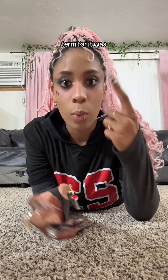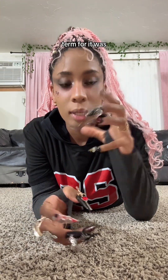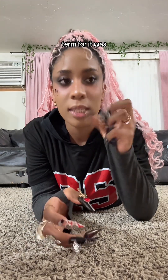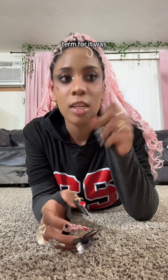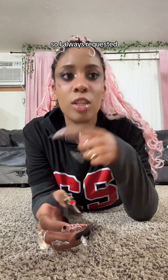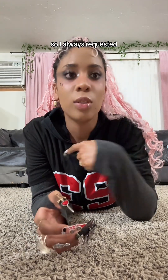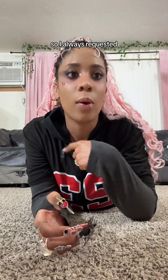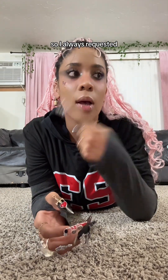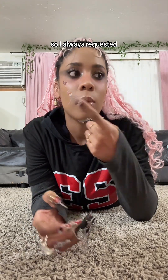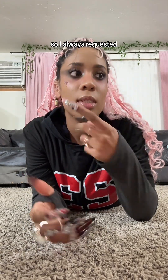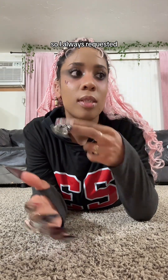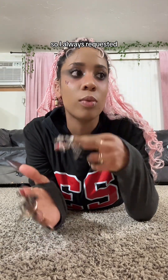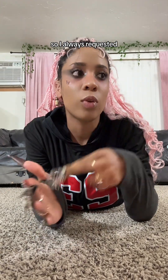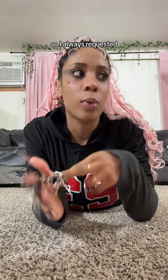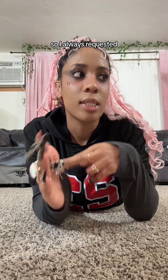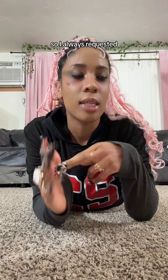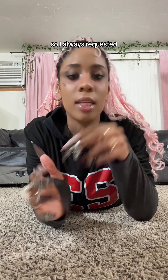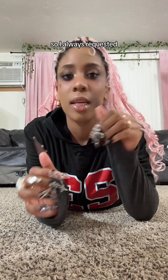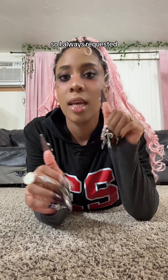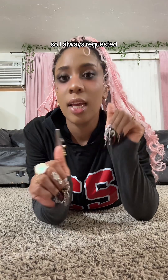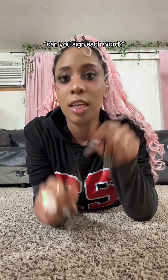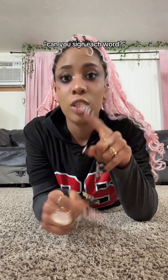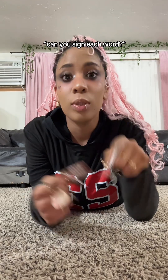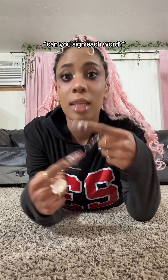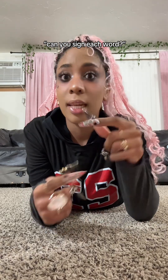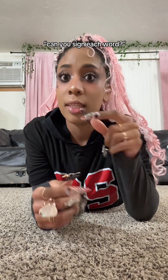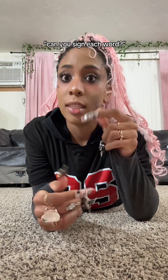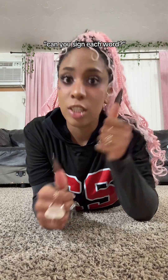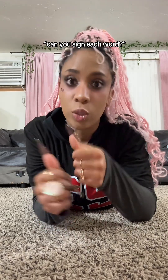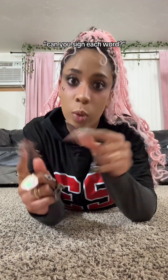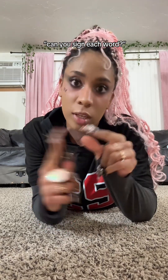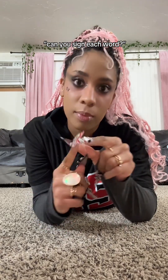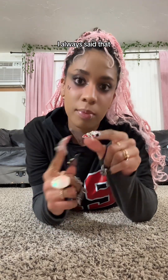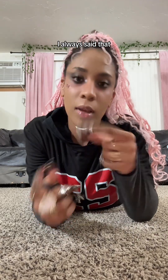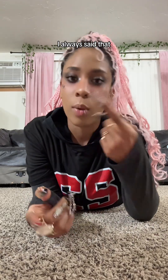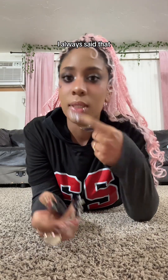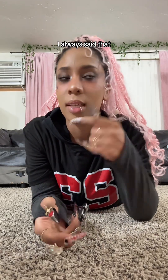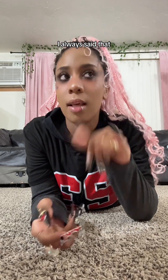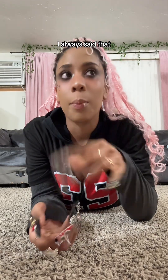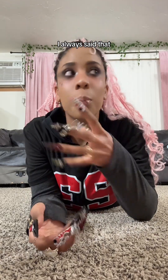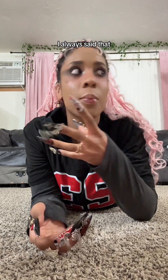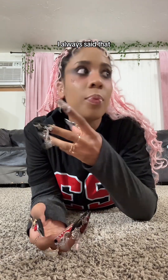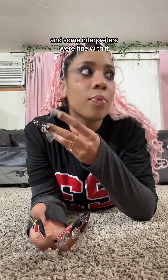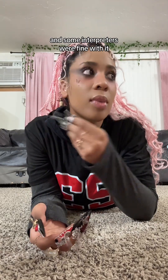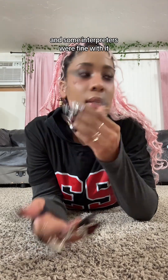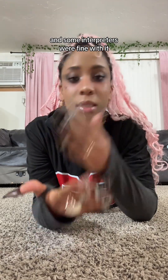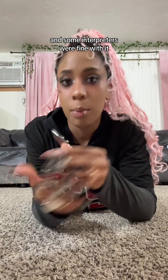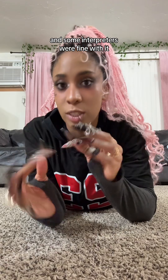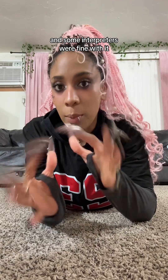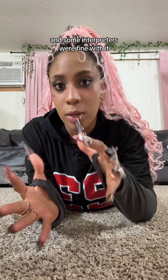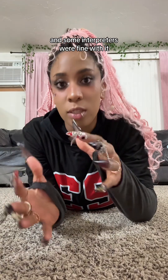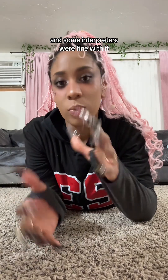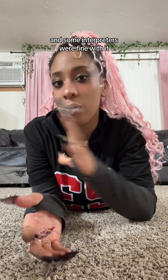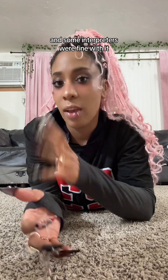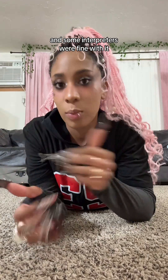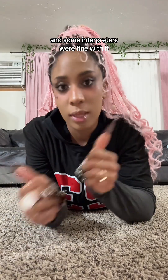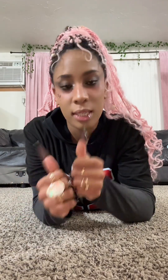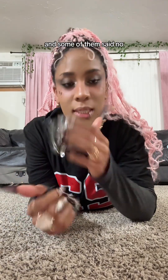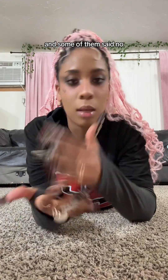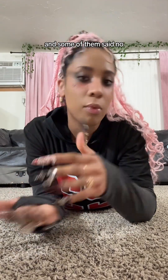was, so I always requested, can you sign each word? They always said that. And some interpreters were fine with it, and some of